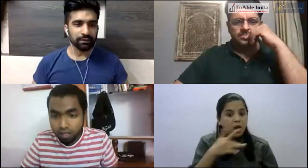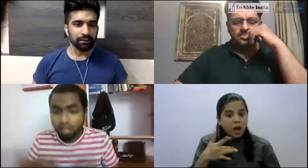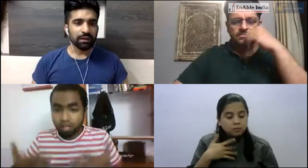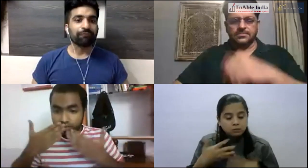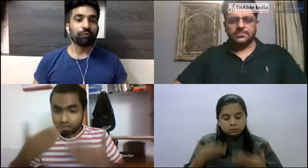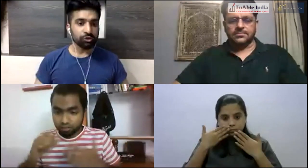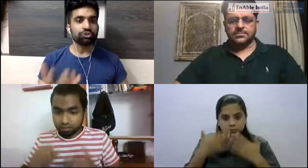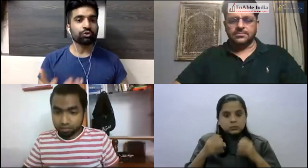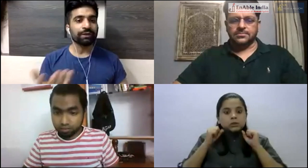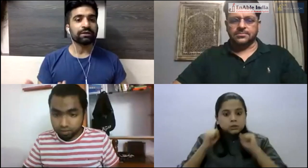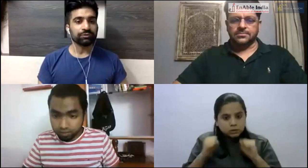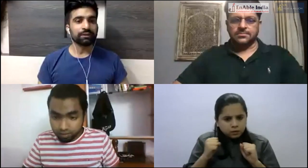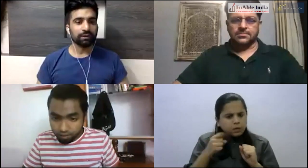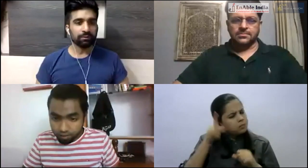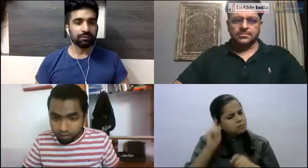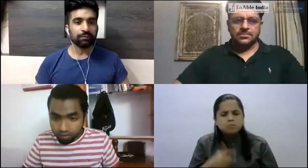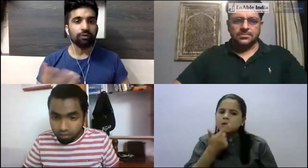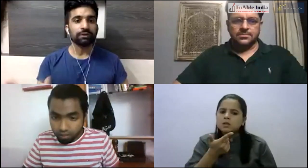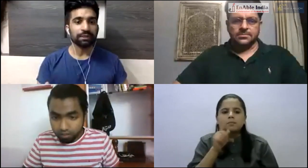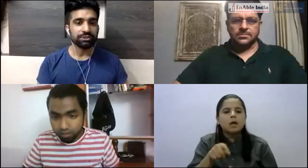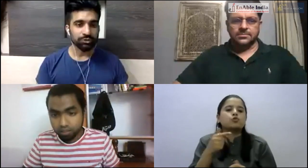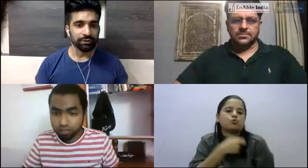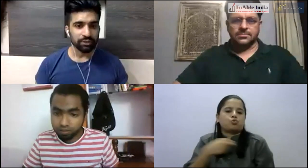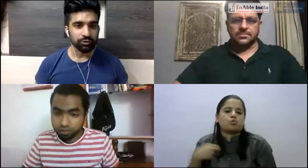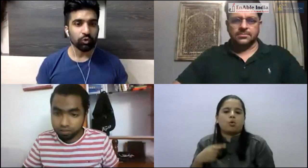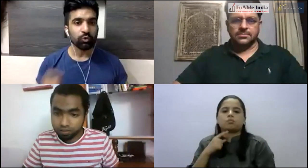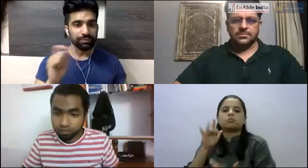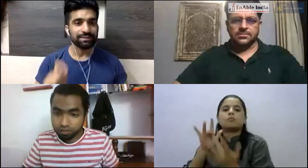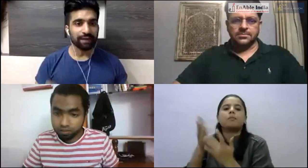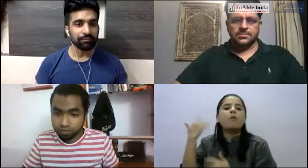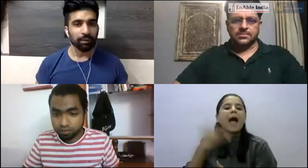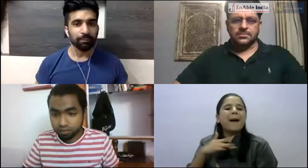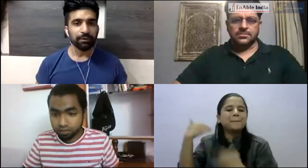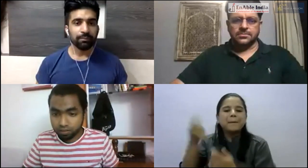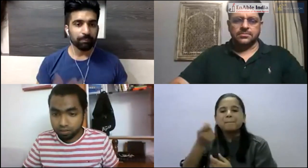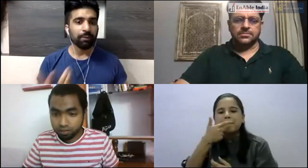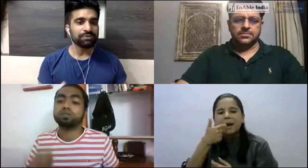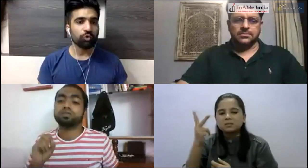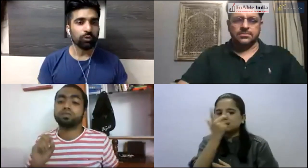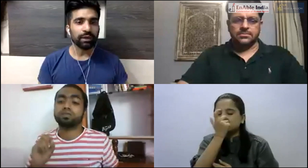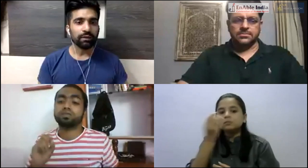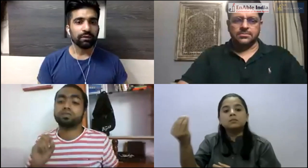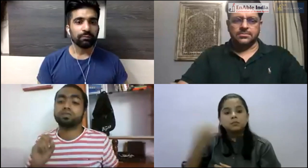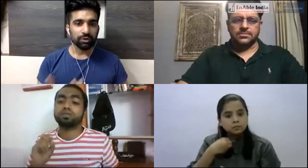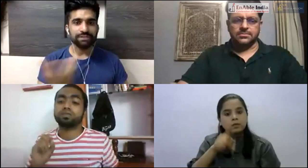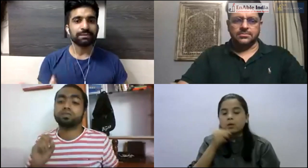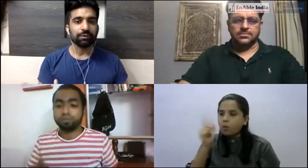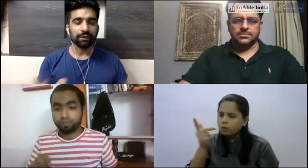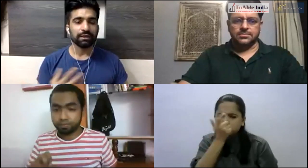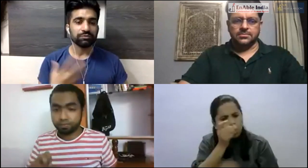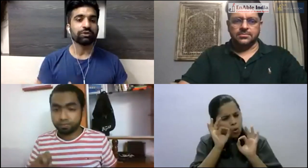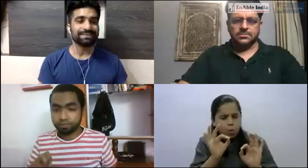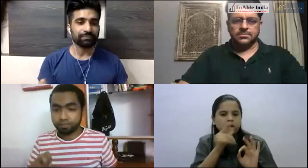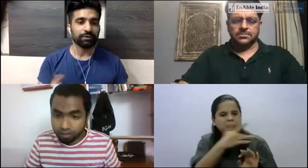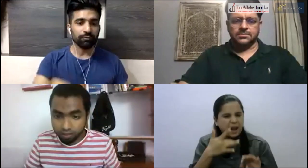breathe, of course she should be in touch with the doctor that she was in touch with or who has prescribed the pump. But pump is okay because it's symptomatic.